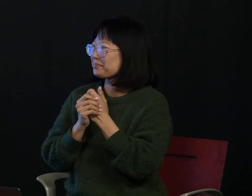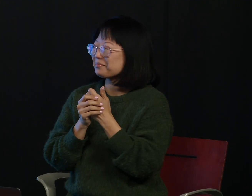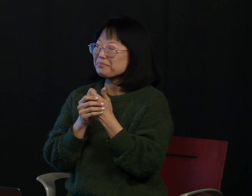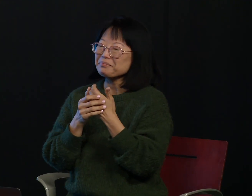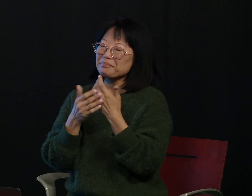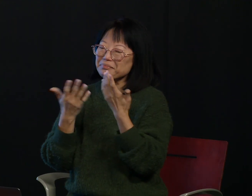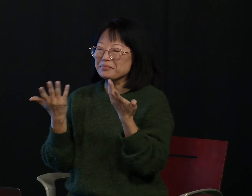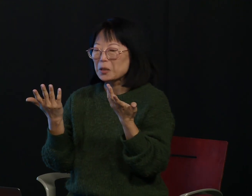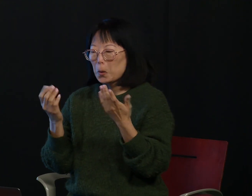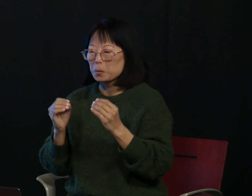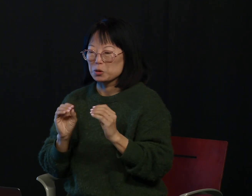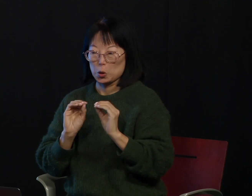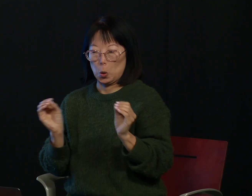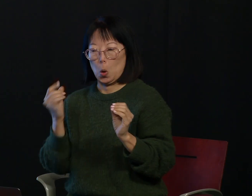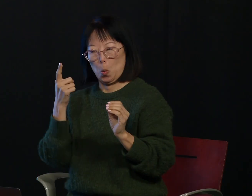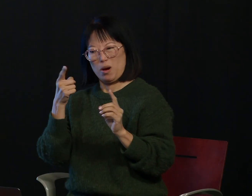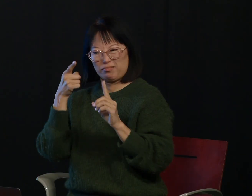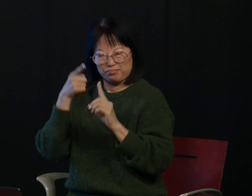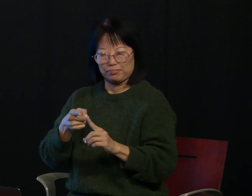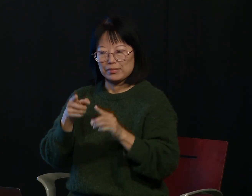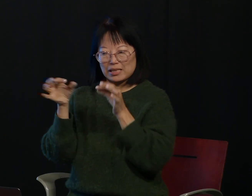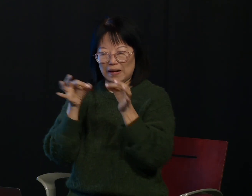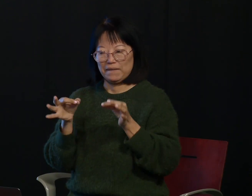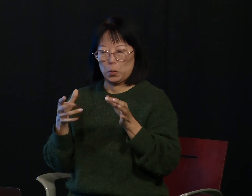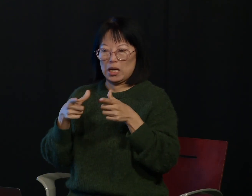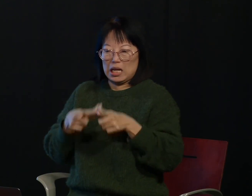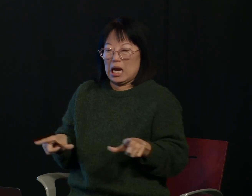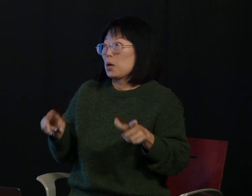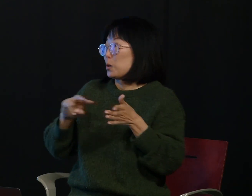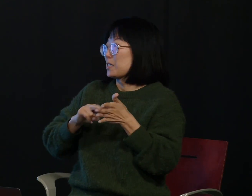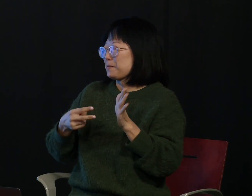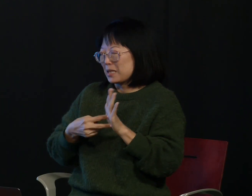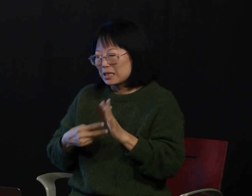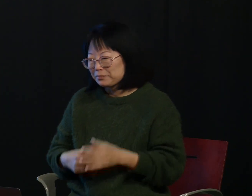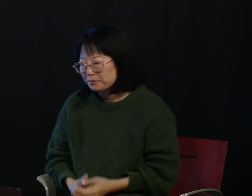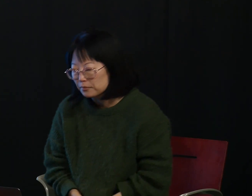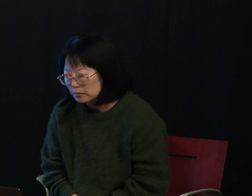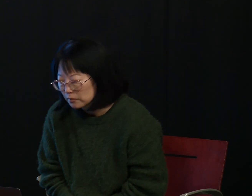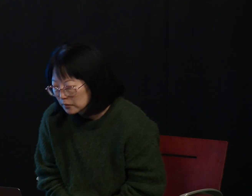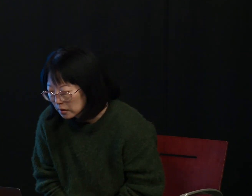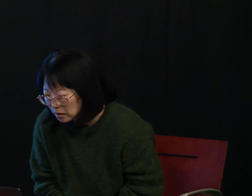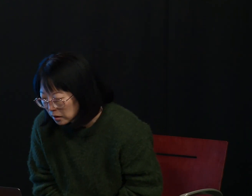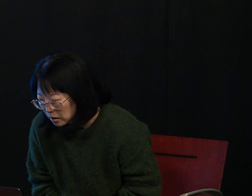you ask. So there's no one specific definition of language and what it means.